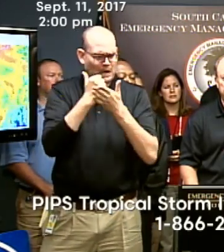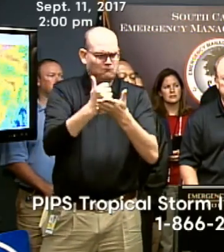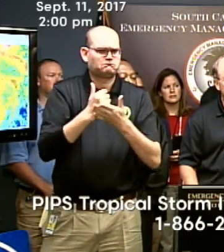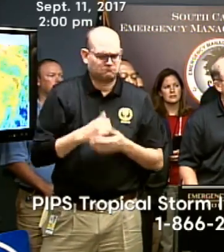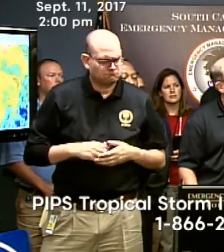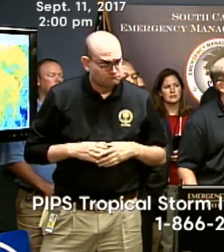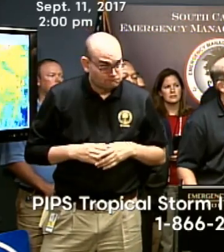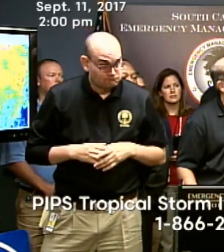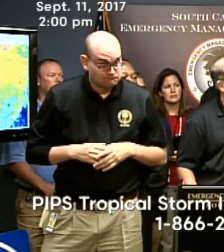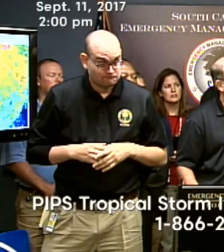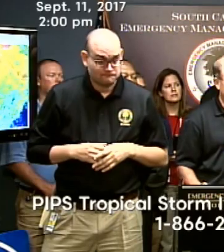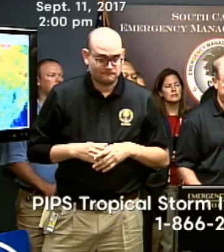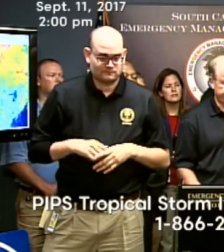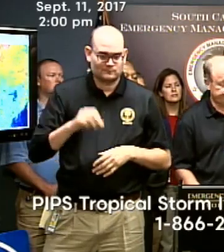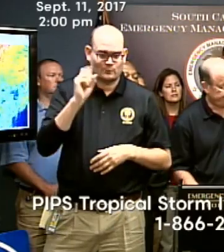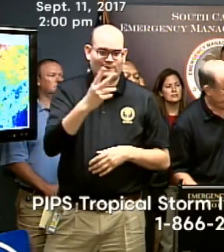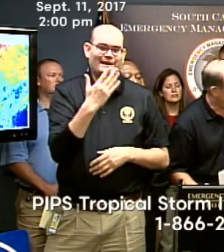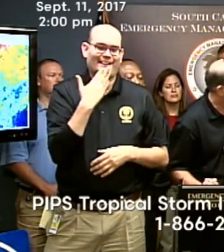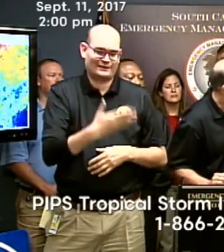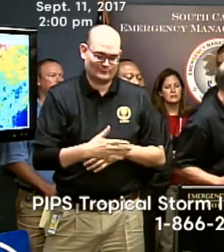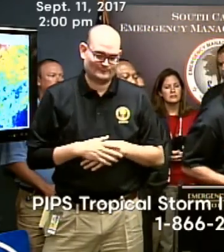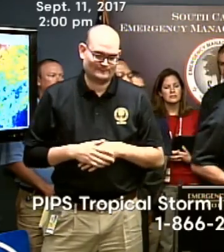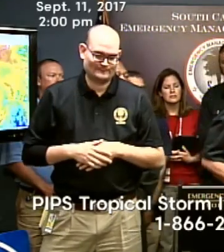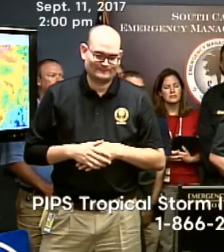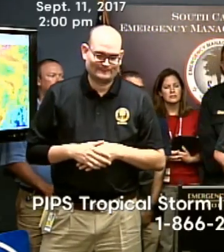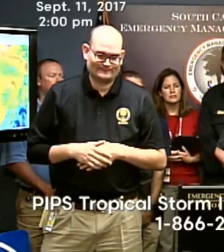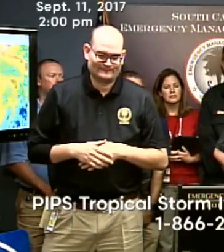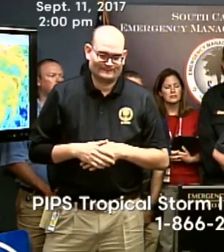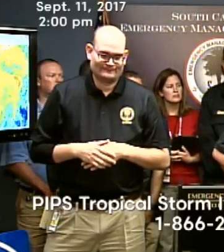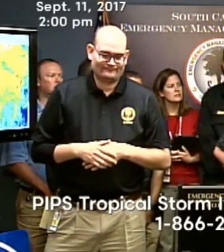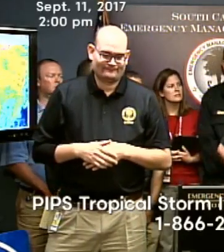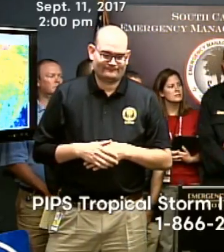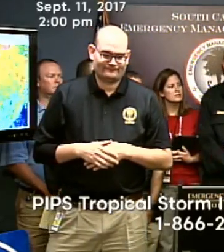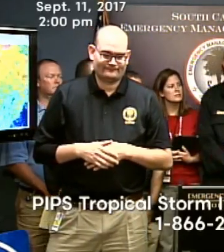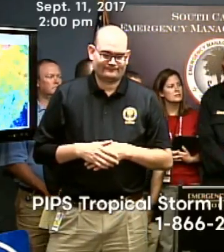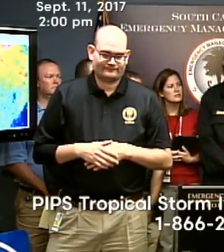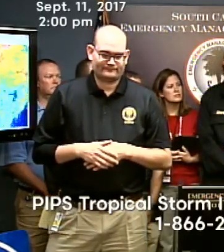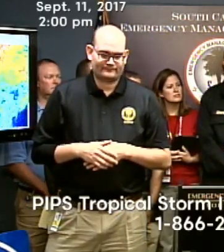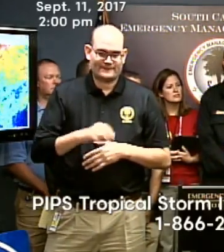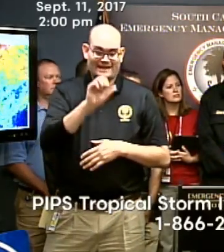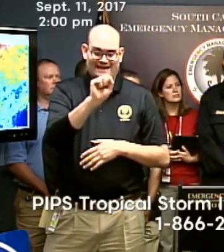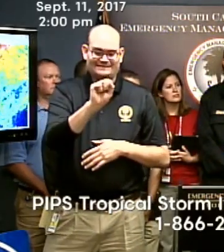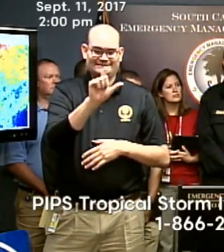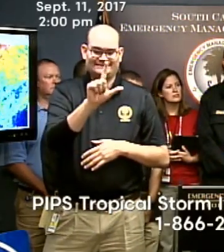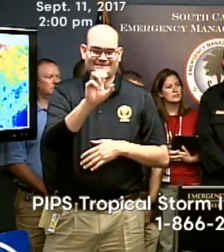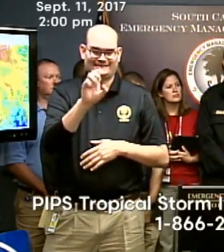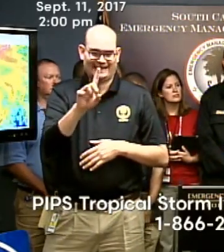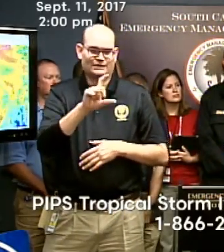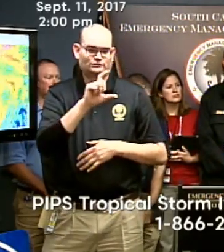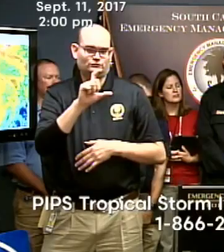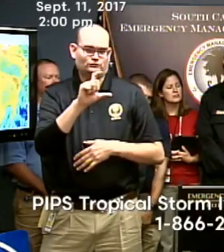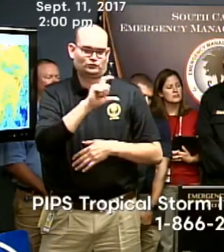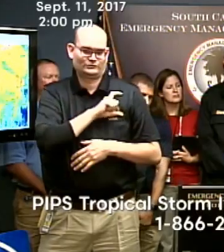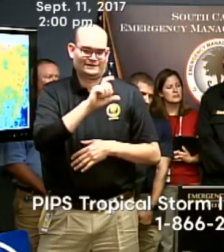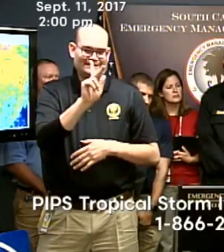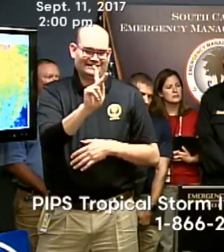that. Sir, thank you. Thanks, sir. Chief Keel, SLED, please.